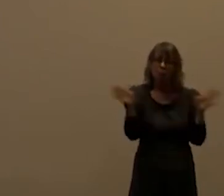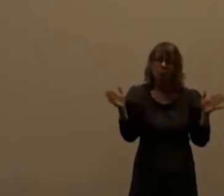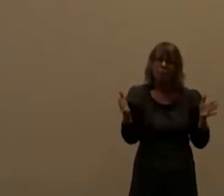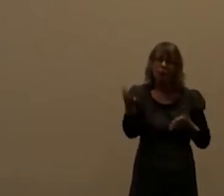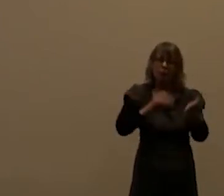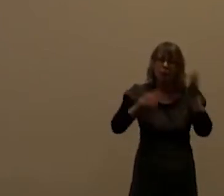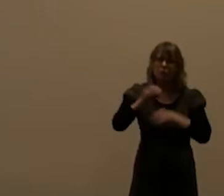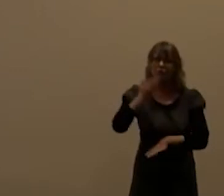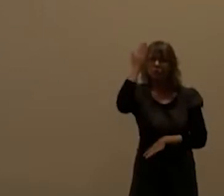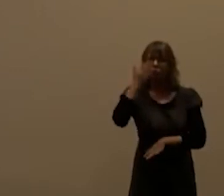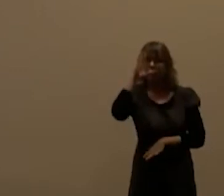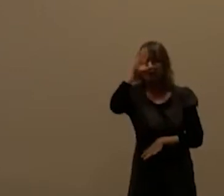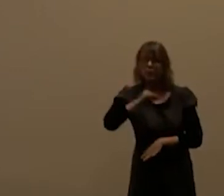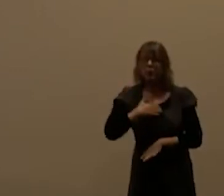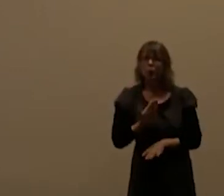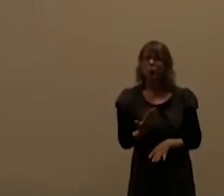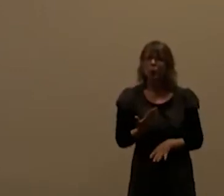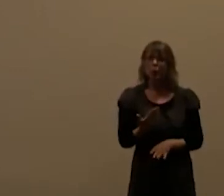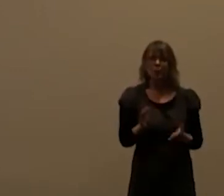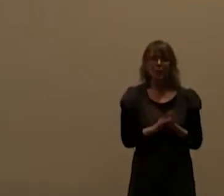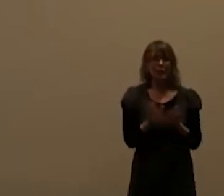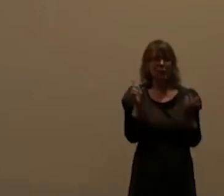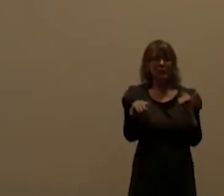to just raise your hand if you have any questions. Happy to answer that.